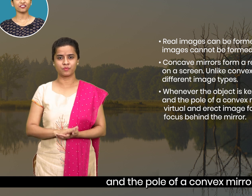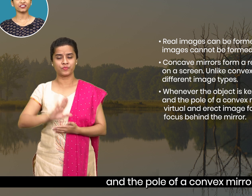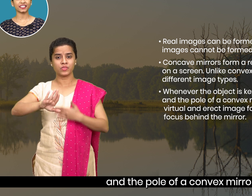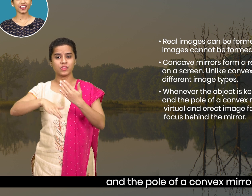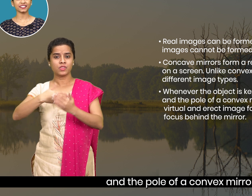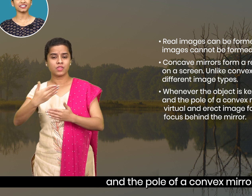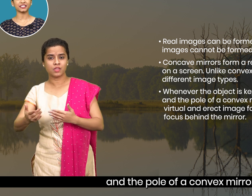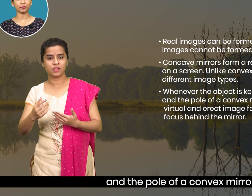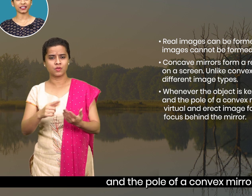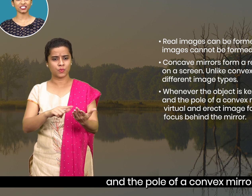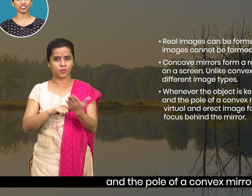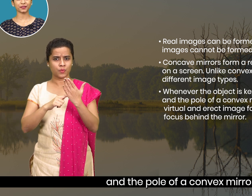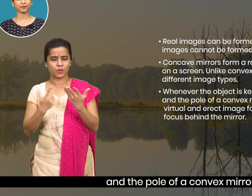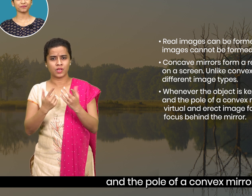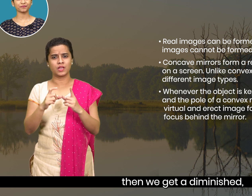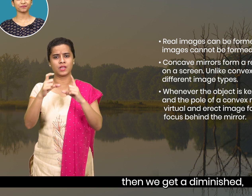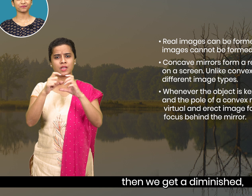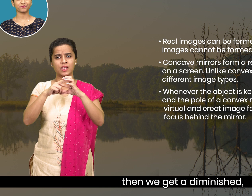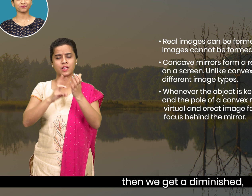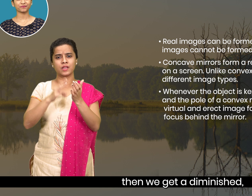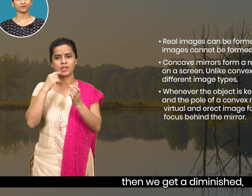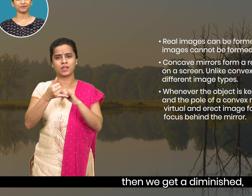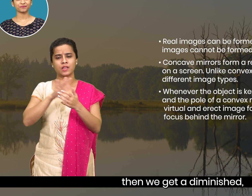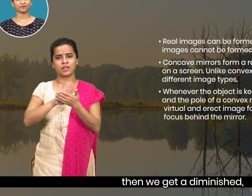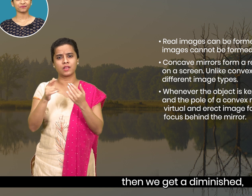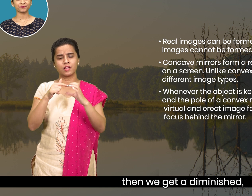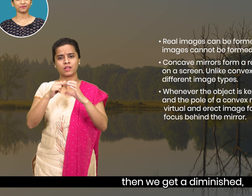then we get a diminished,